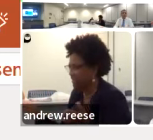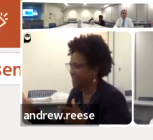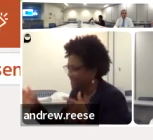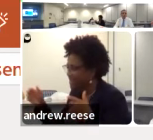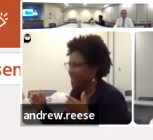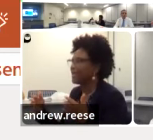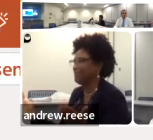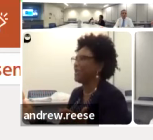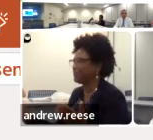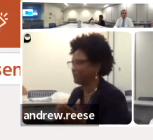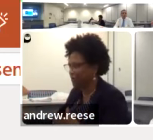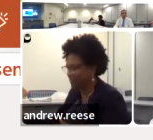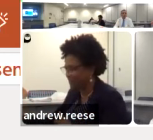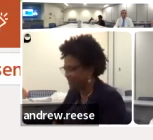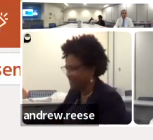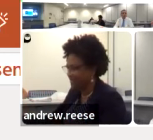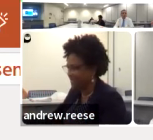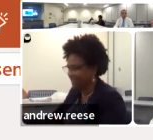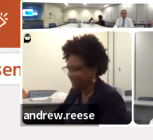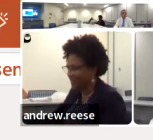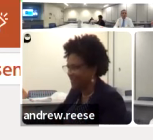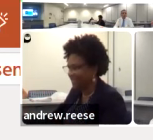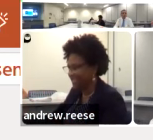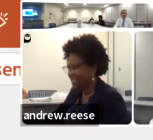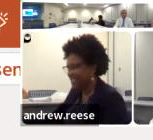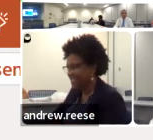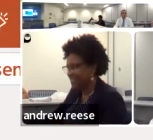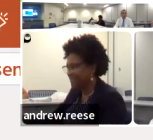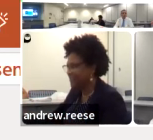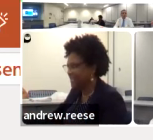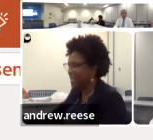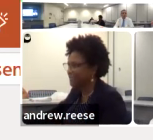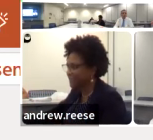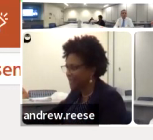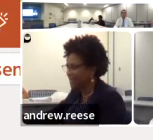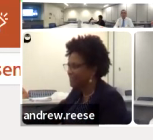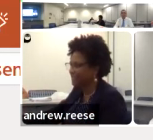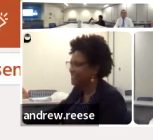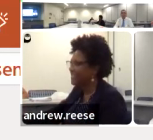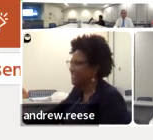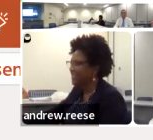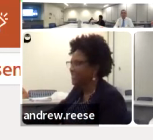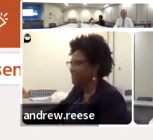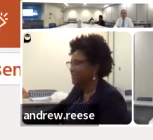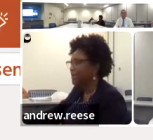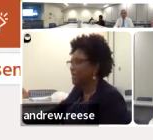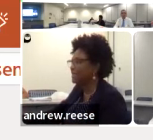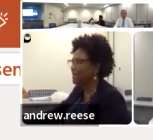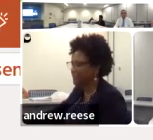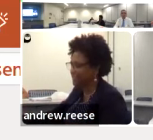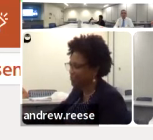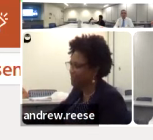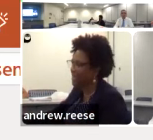keeping busy and keeping out of trouble, etc. To the next slide. Talking